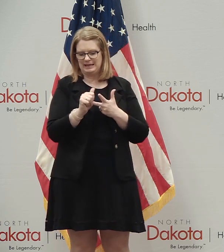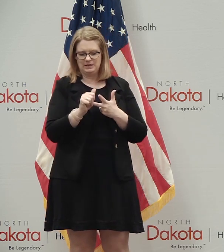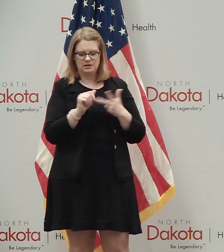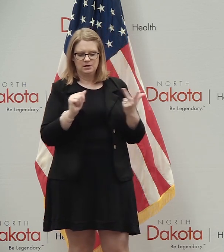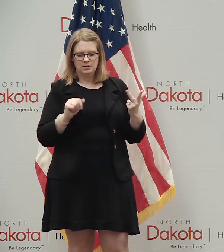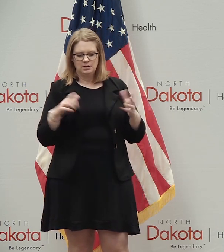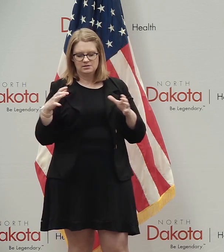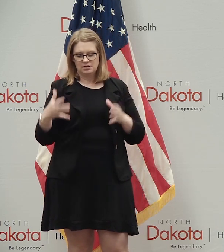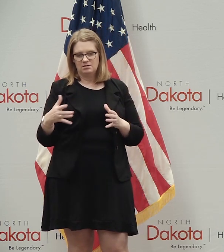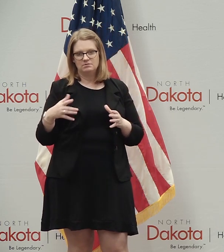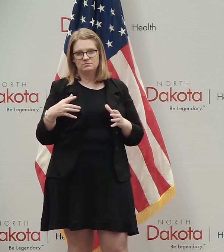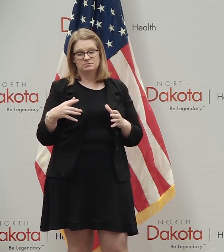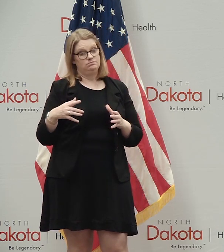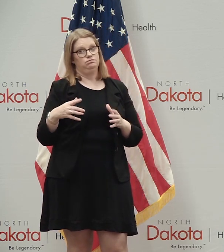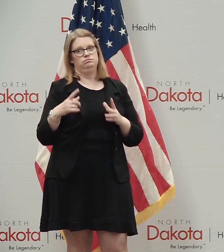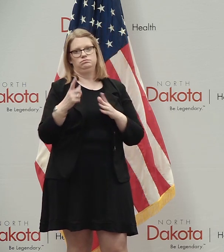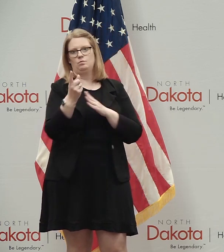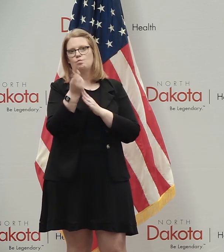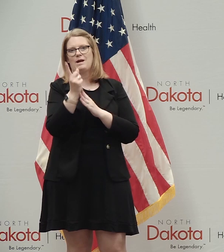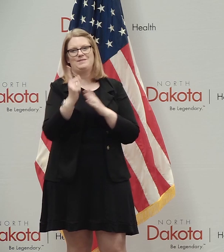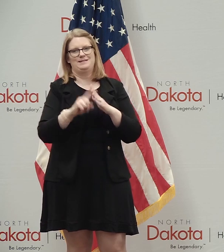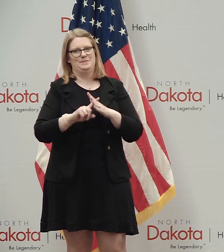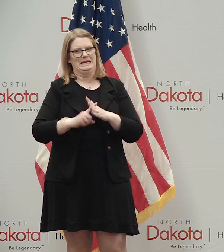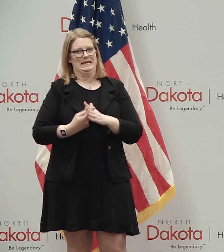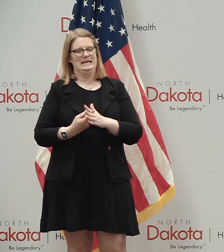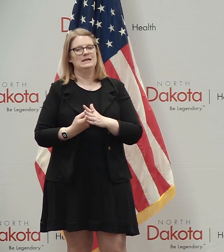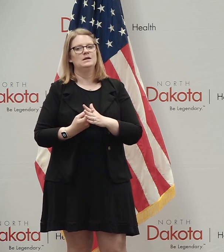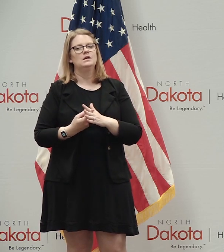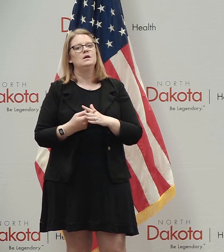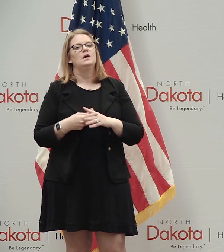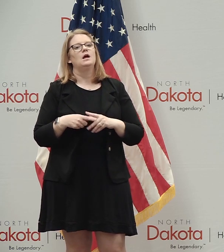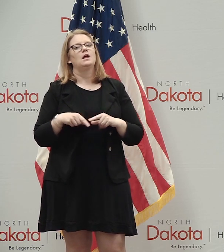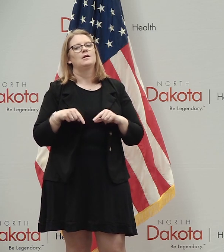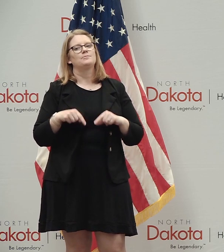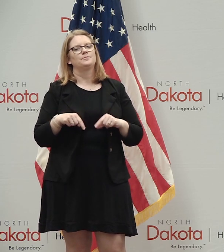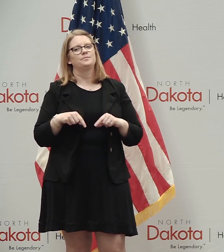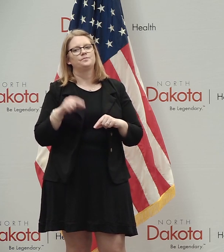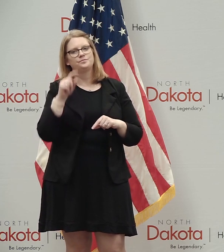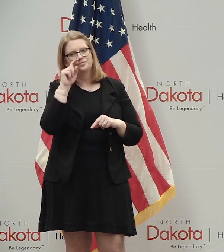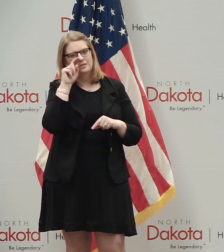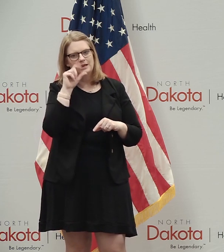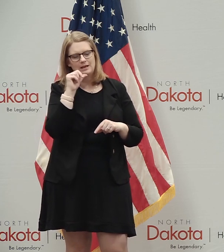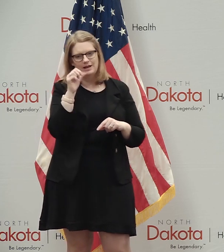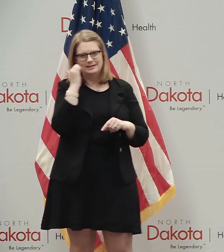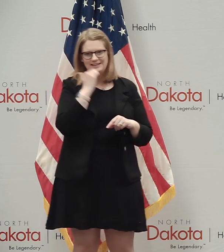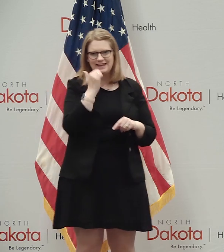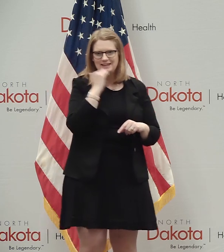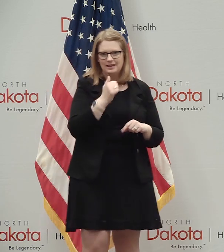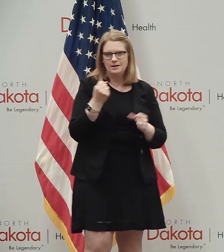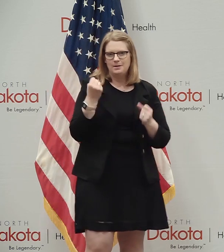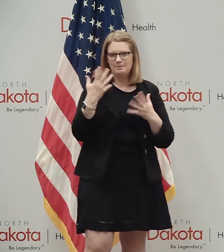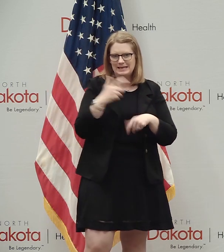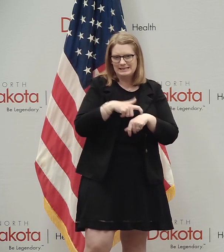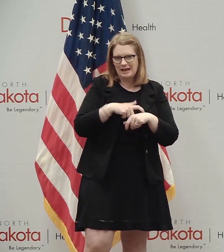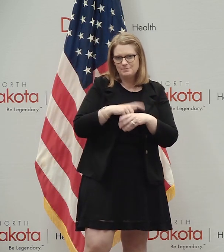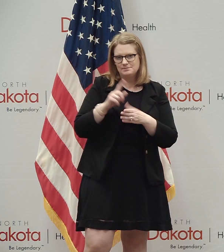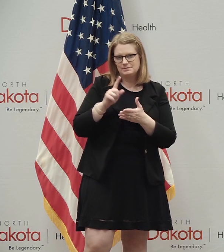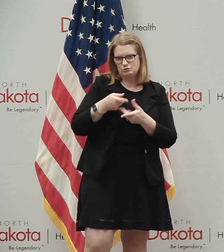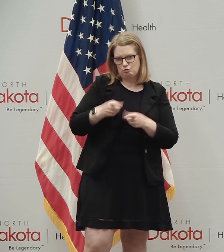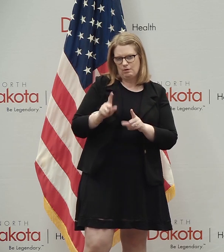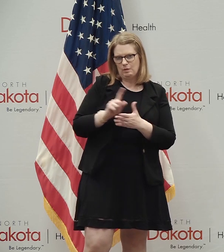has been, from the beginning of this whole thing, has been in, if not daily, many times a week